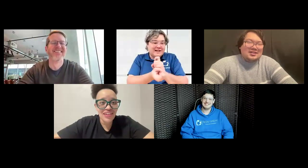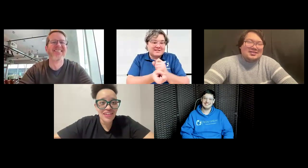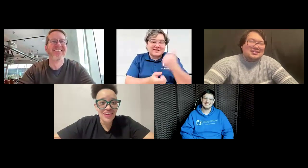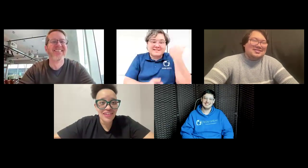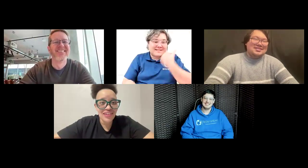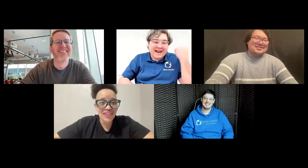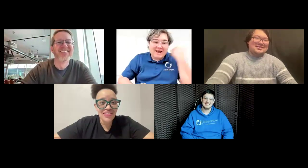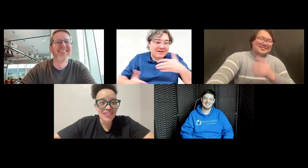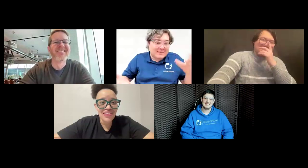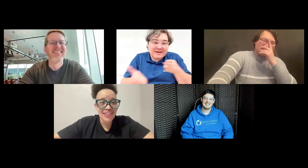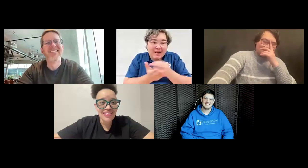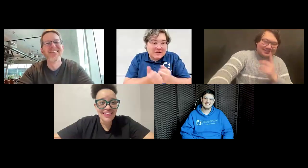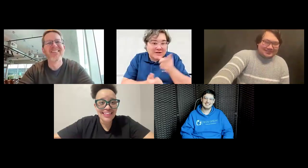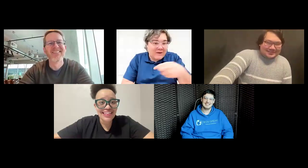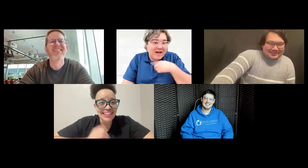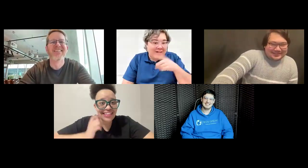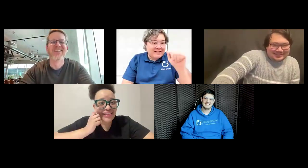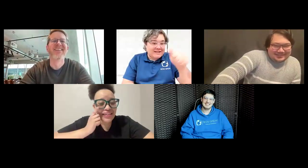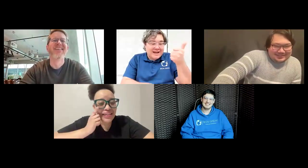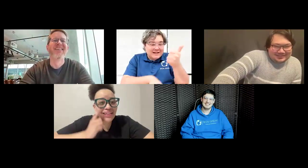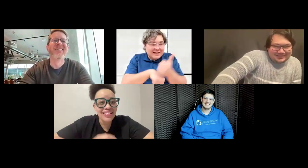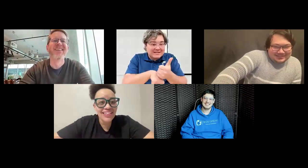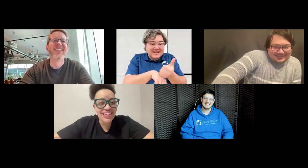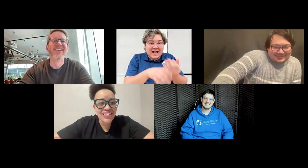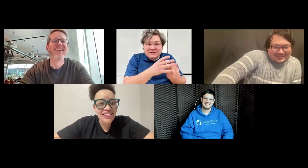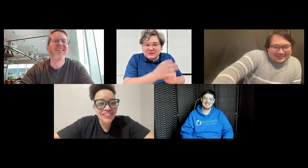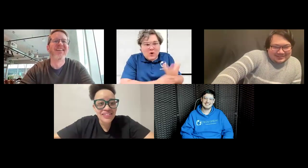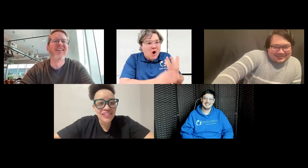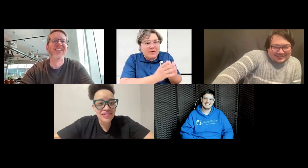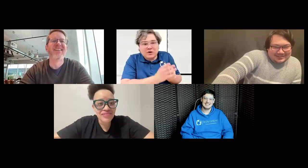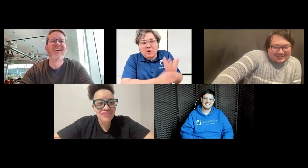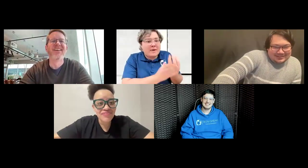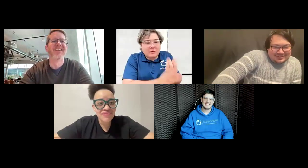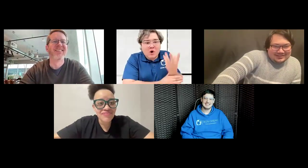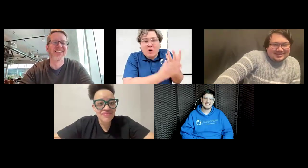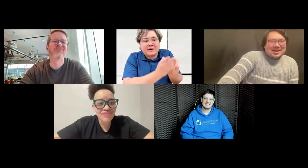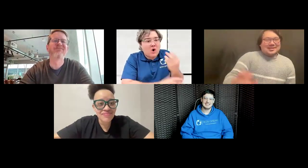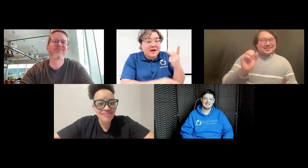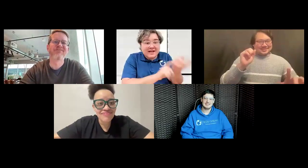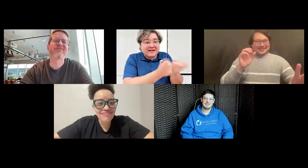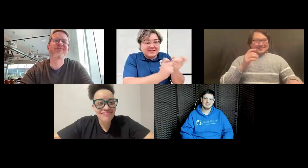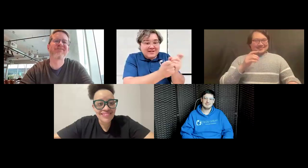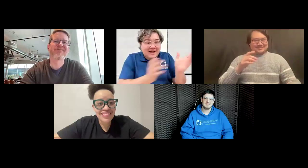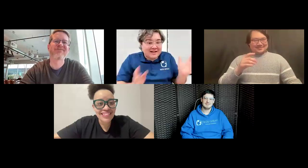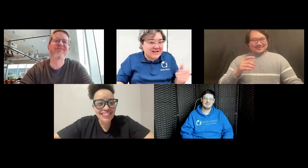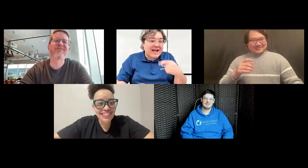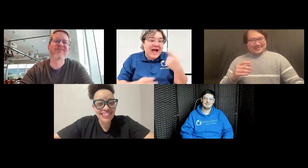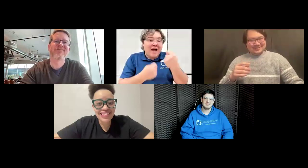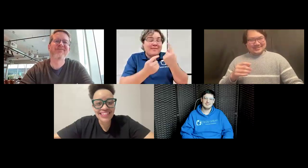Oh man, it's always changing every day. Um, it's always growing and growing and growing, and it keeps